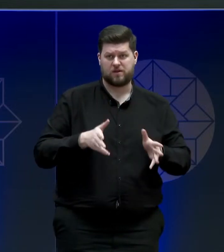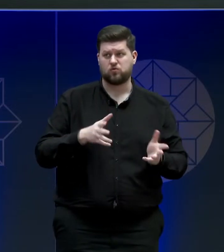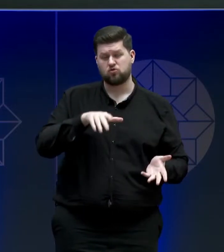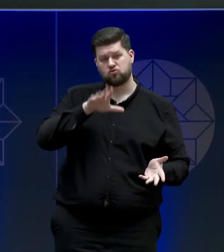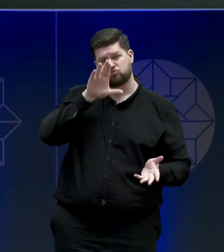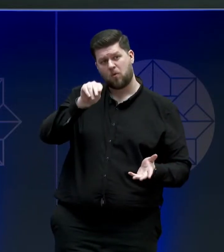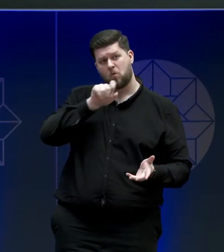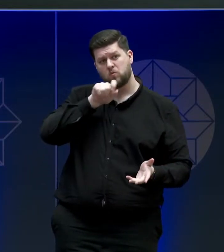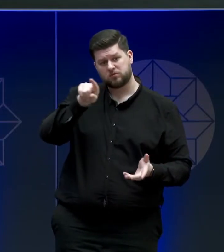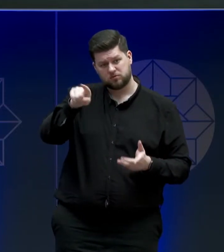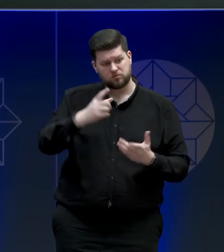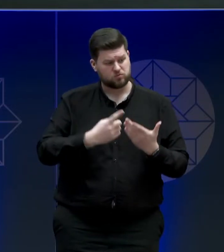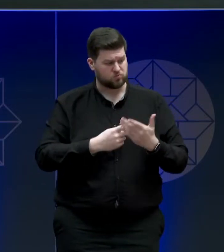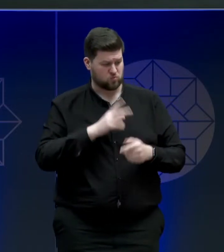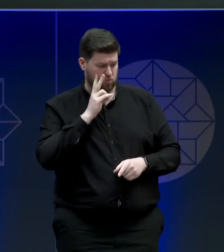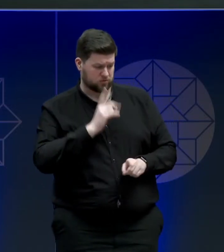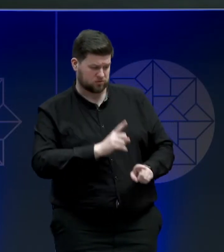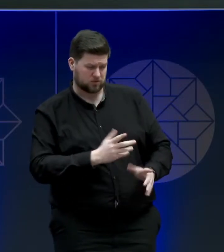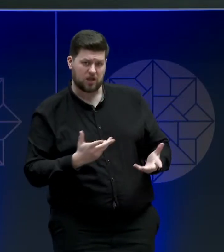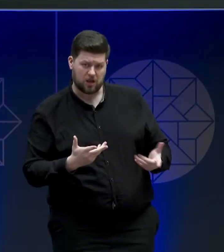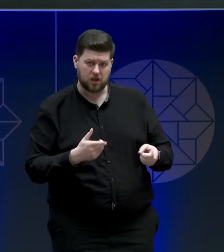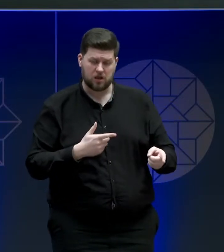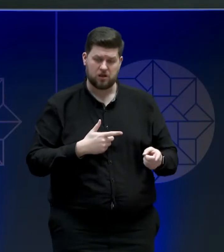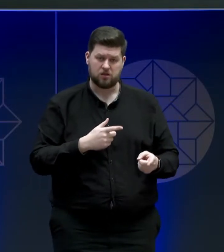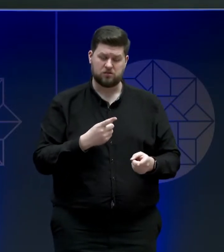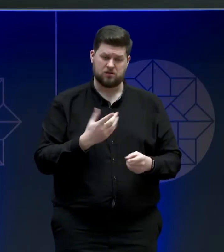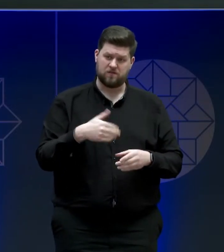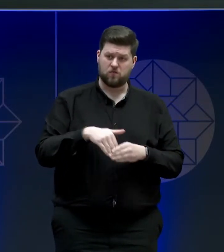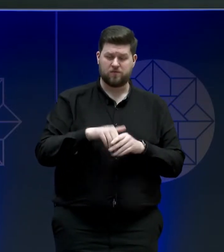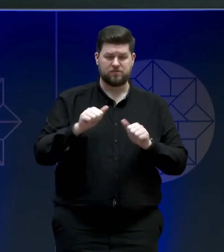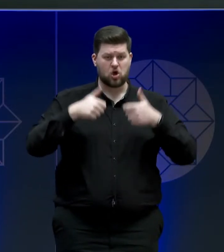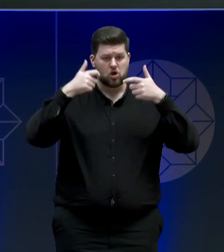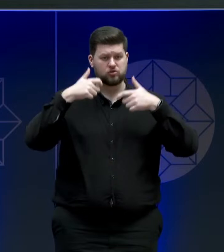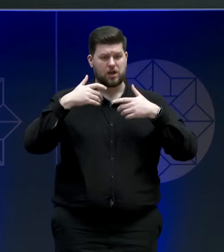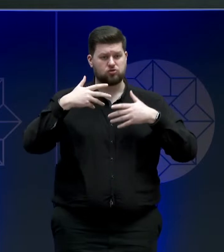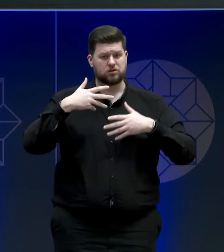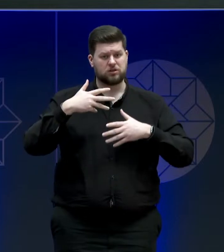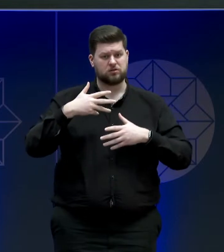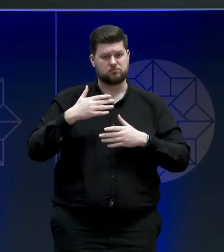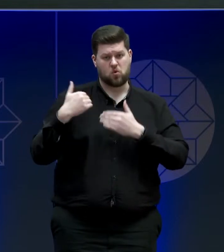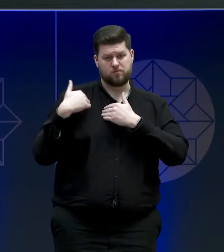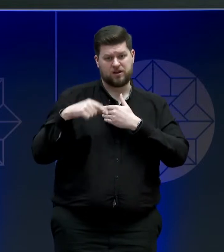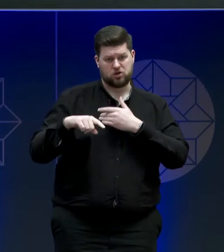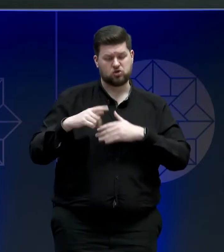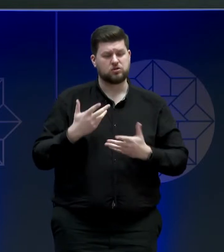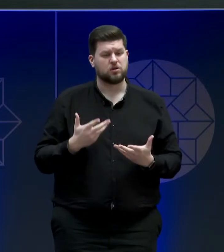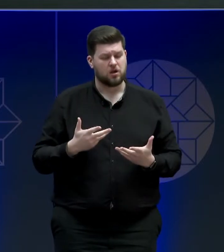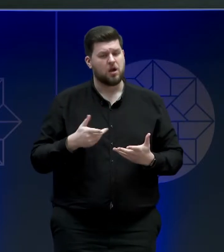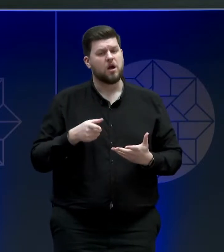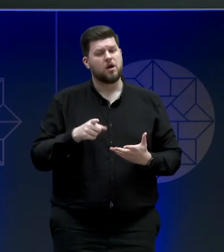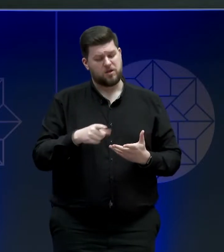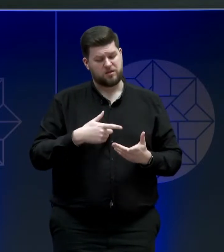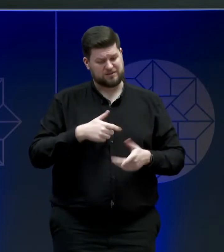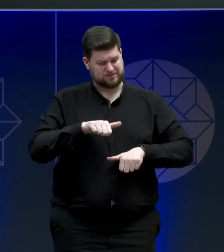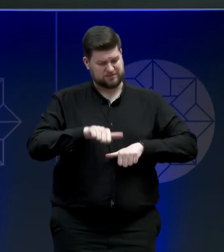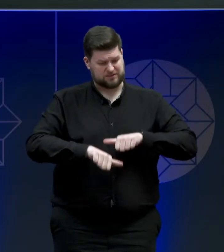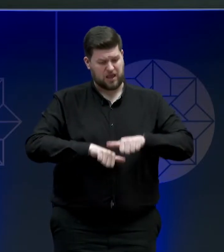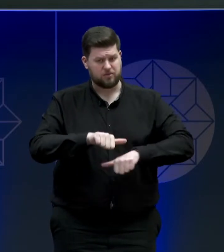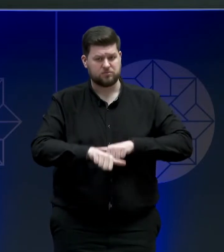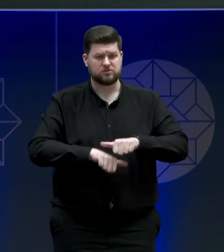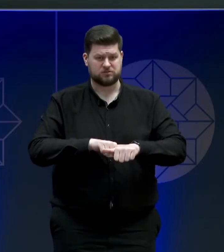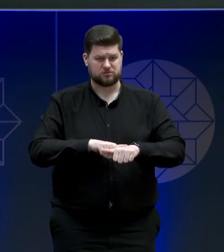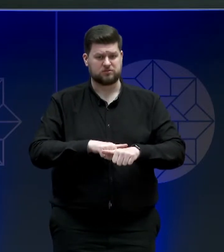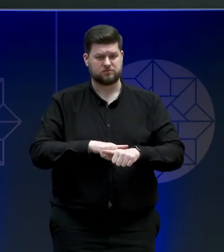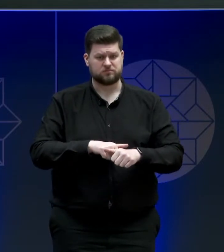that they have. That's part of their statutory obligation. And these steps I would want to see in all